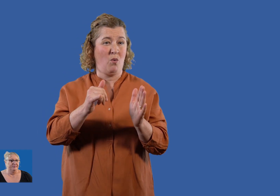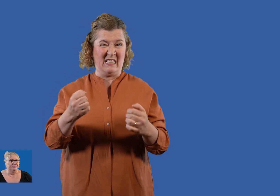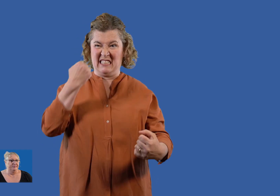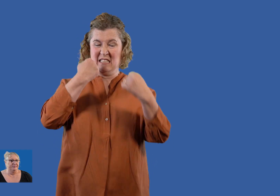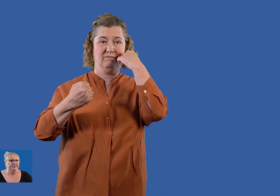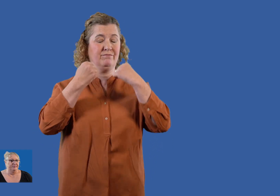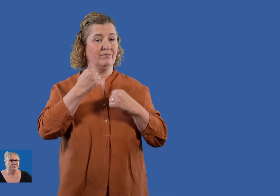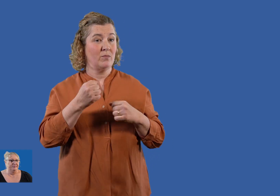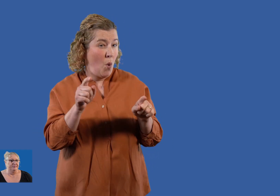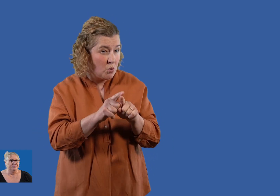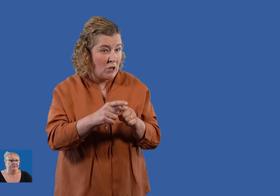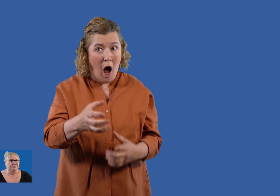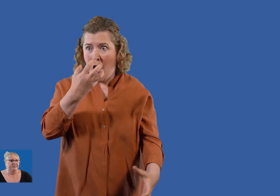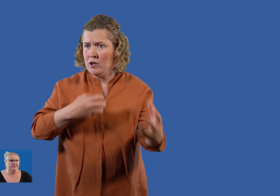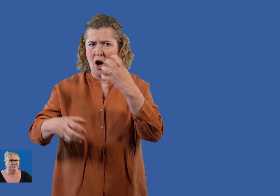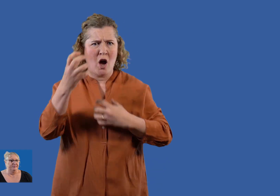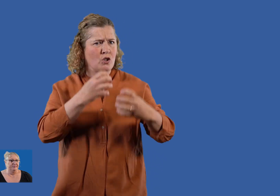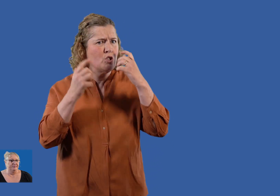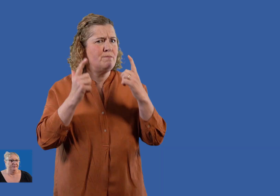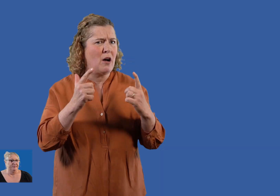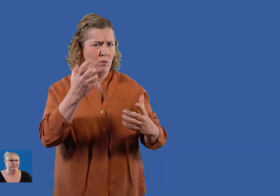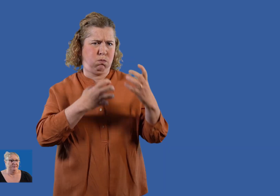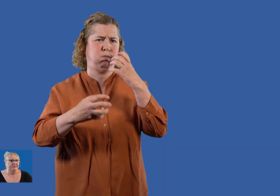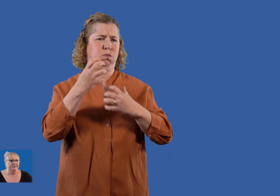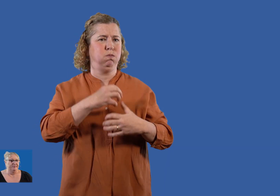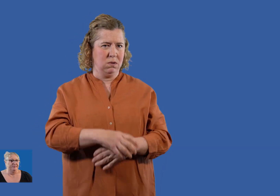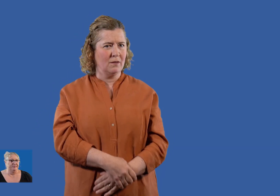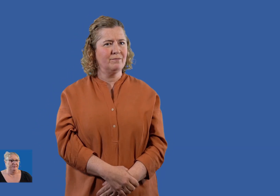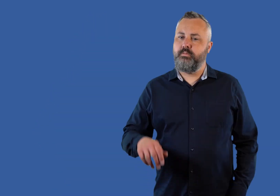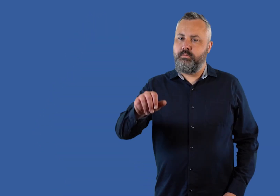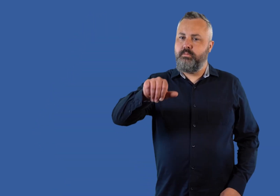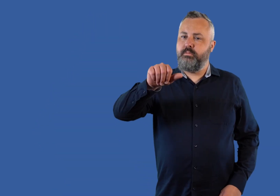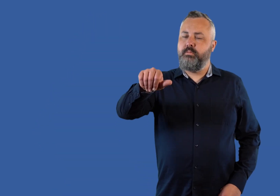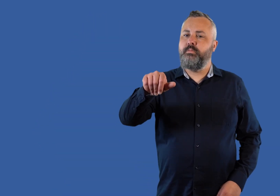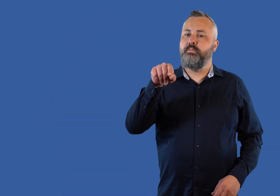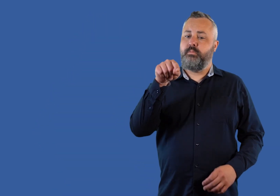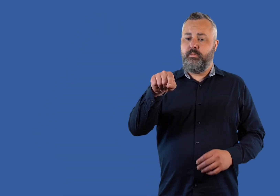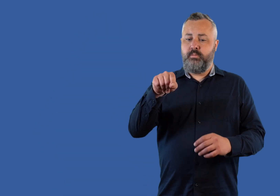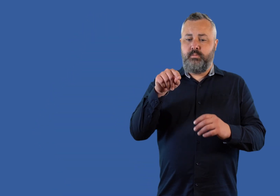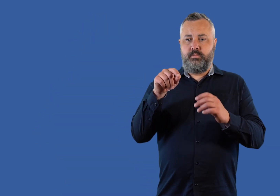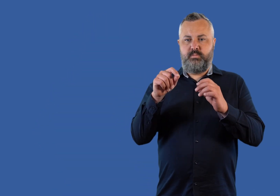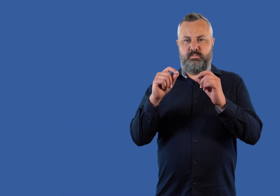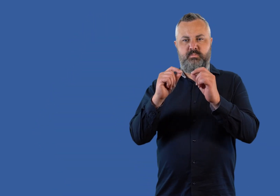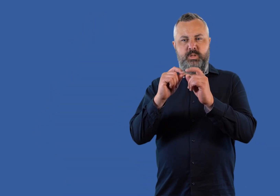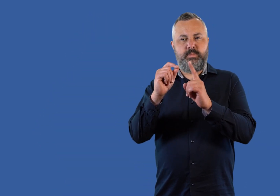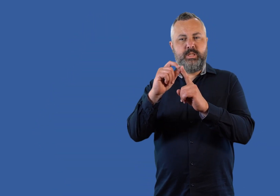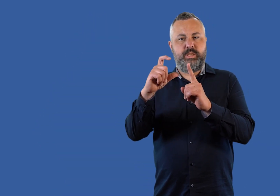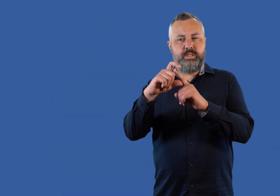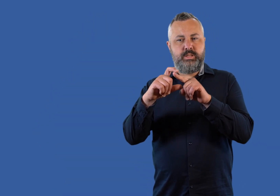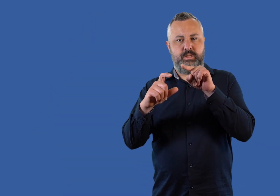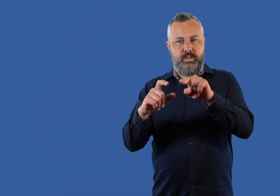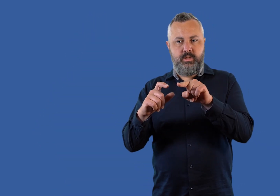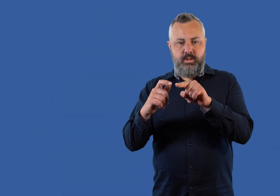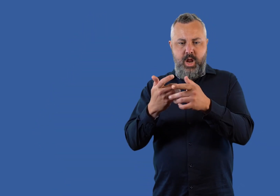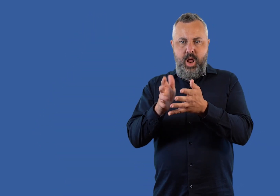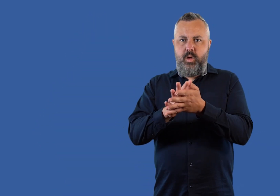unwell, and very poor impulse control. Okay, so what causes borderline personality